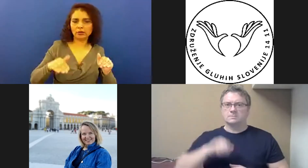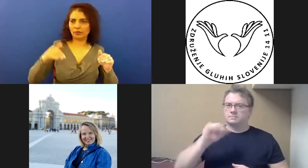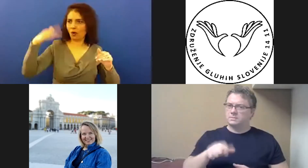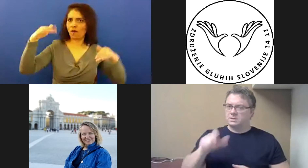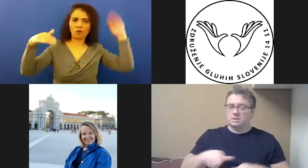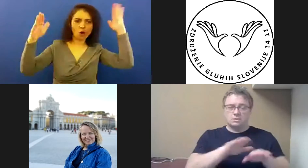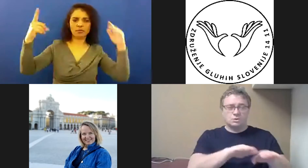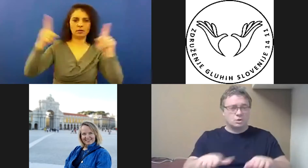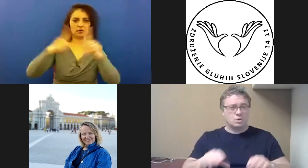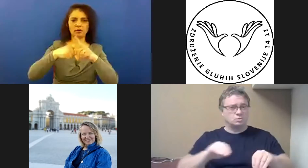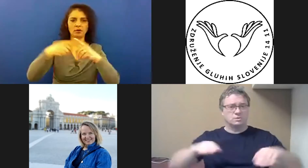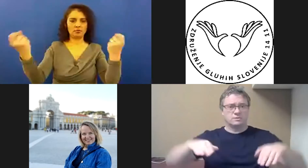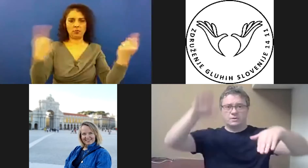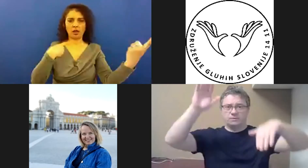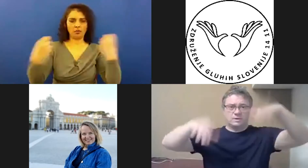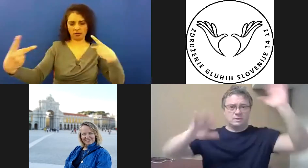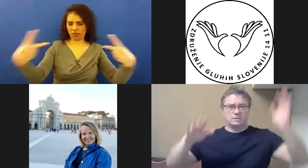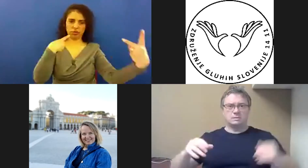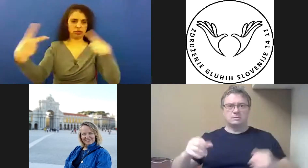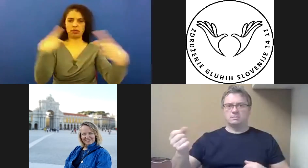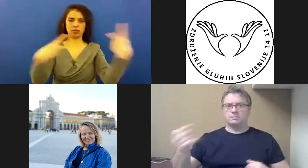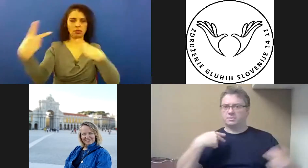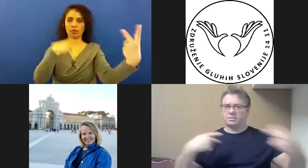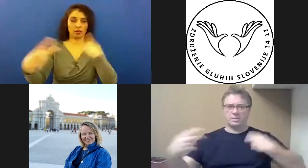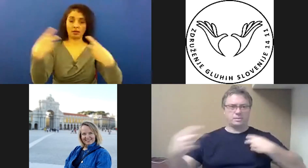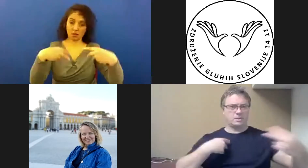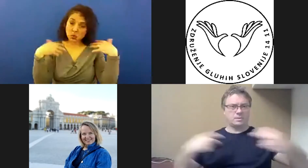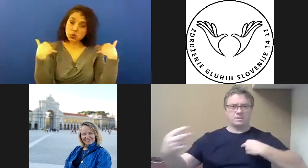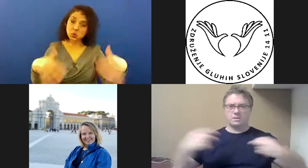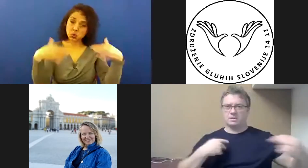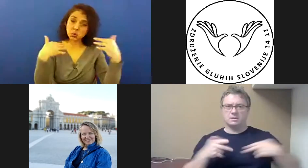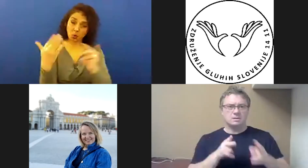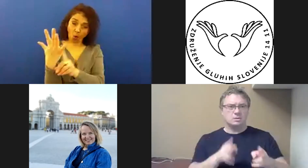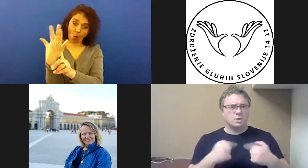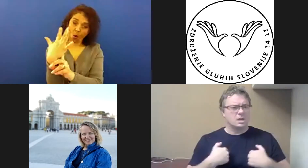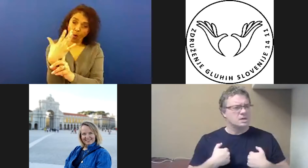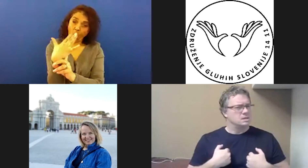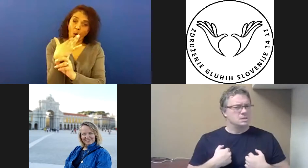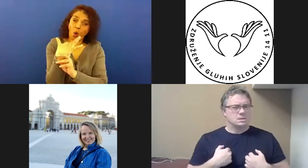school. And again, both adults and children started bullying me